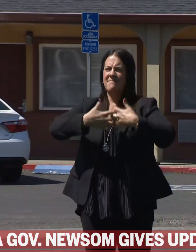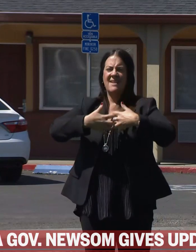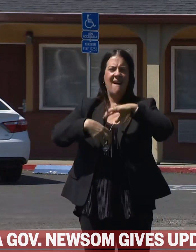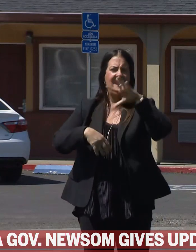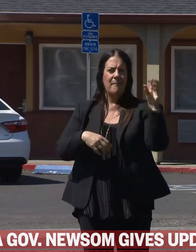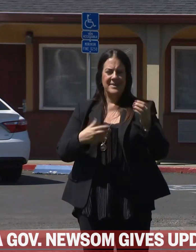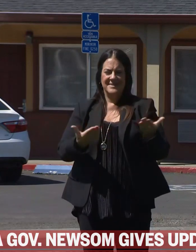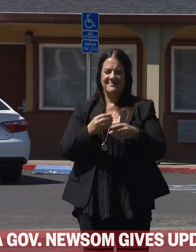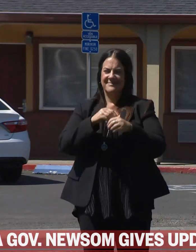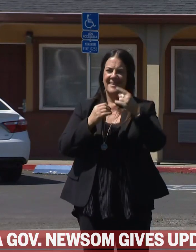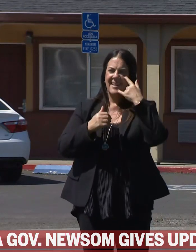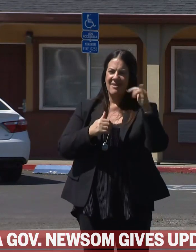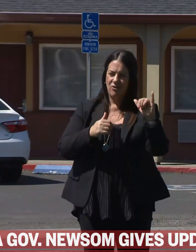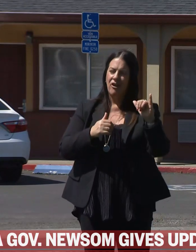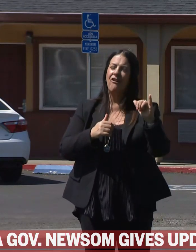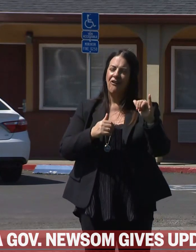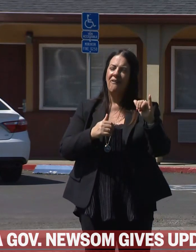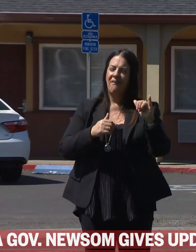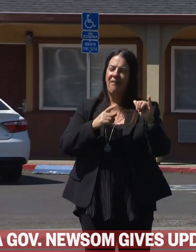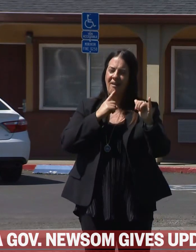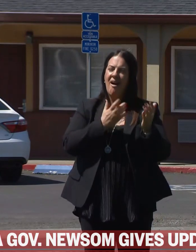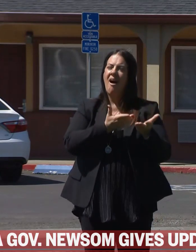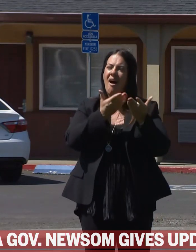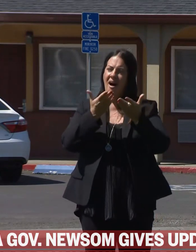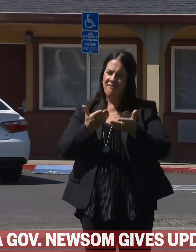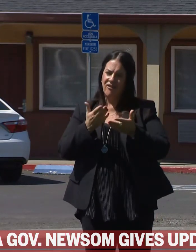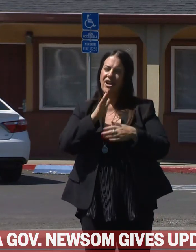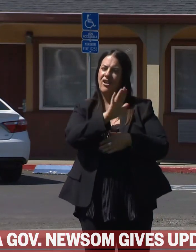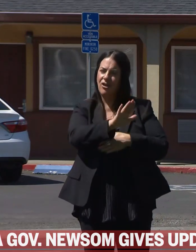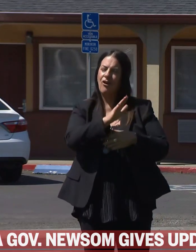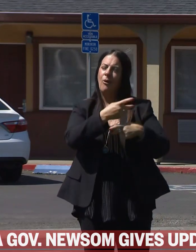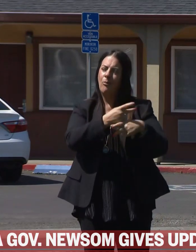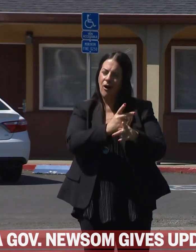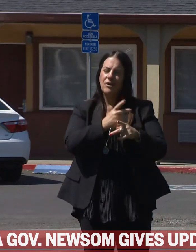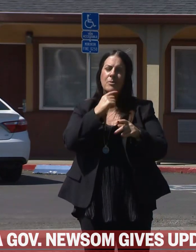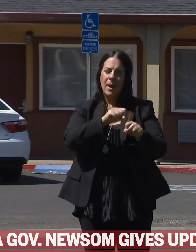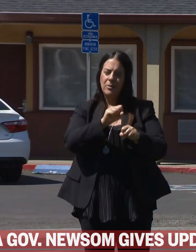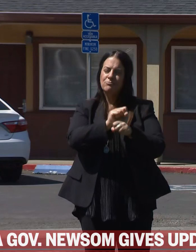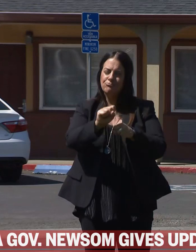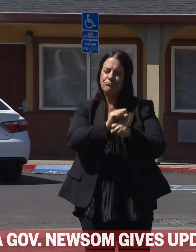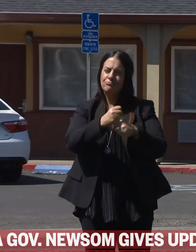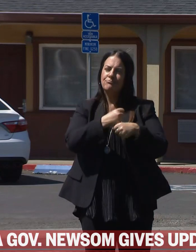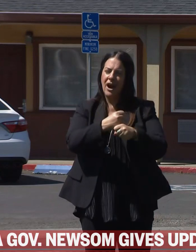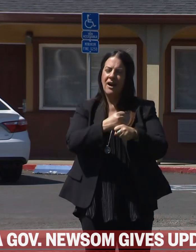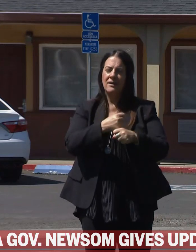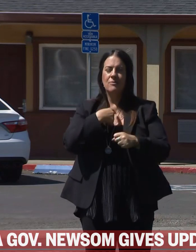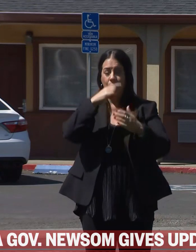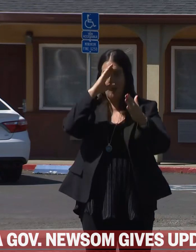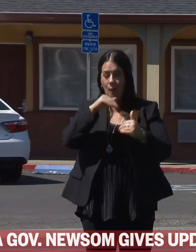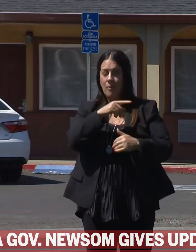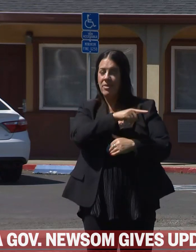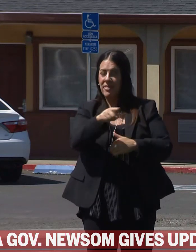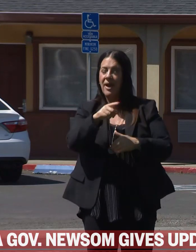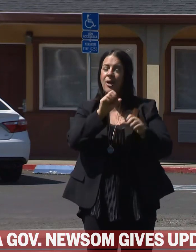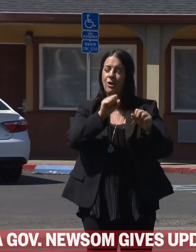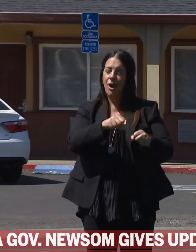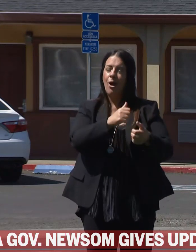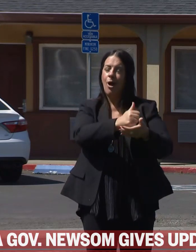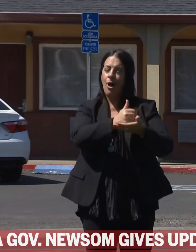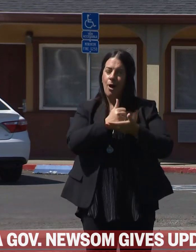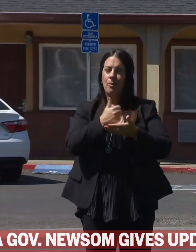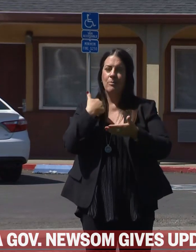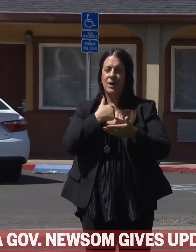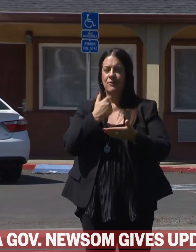of California are advancing and offering their products in real time that we also hope can help bridge the need